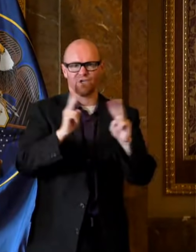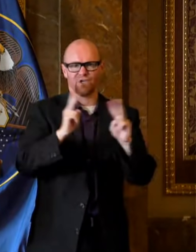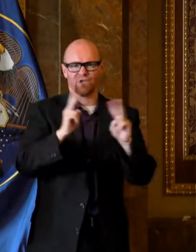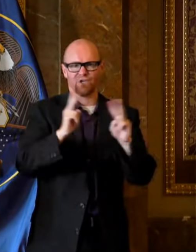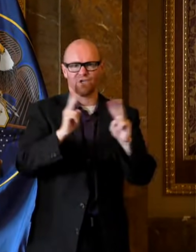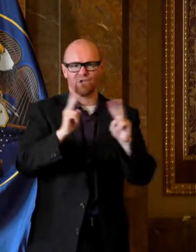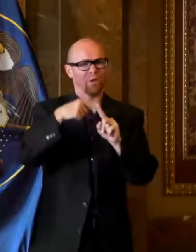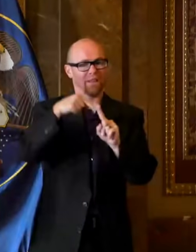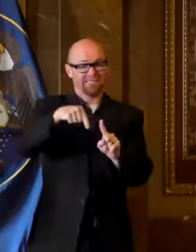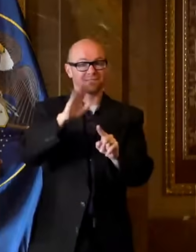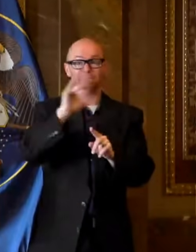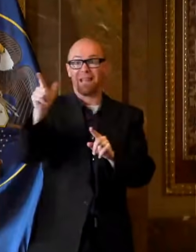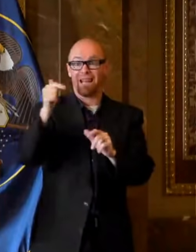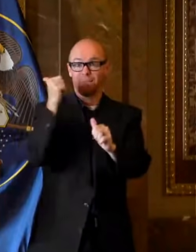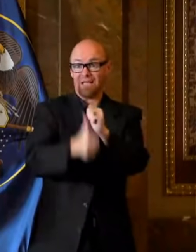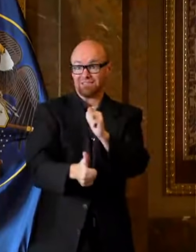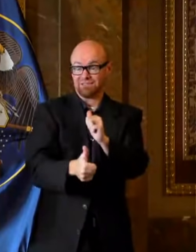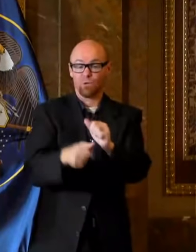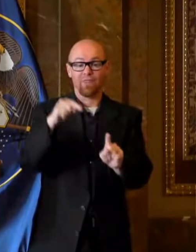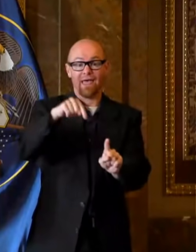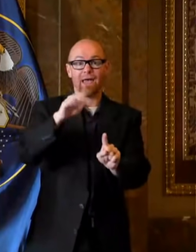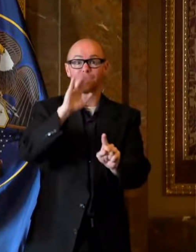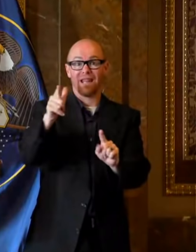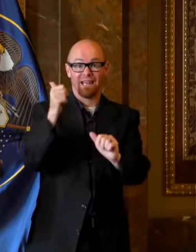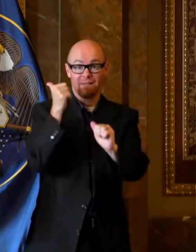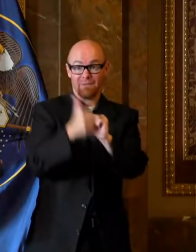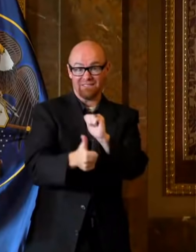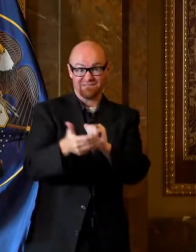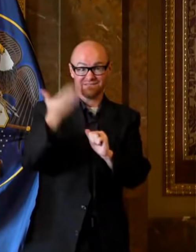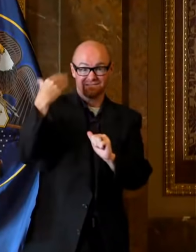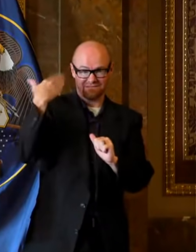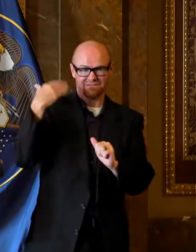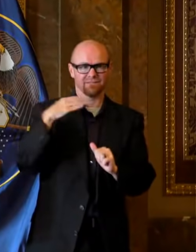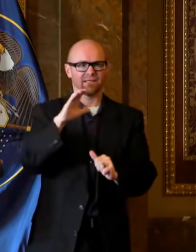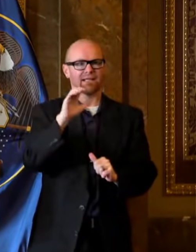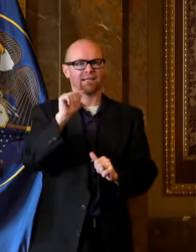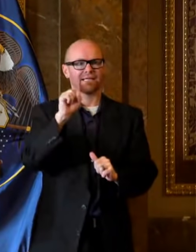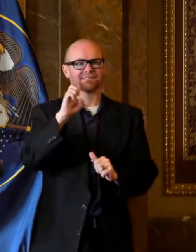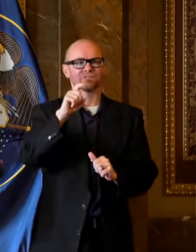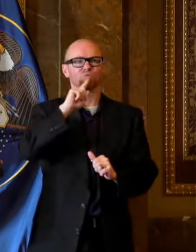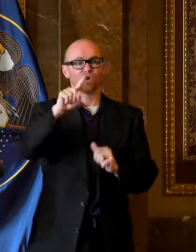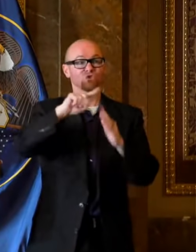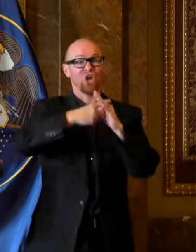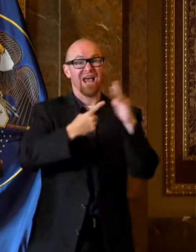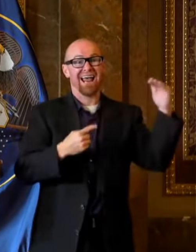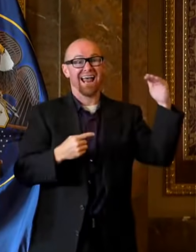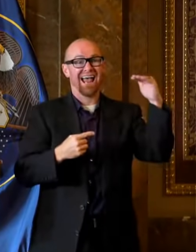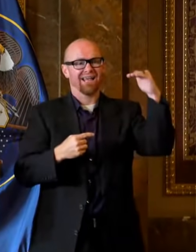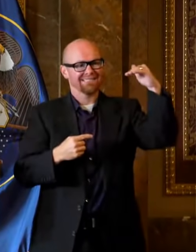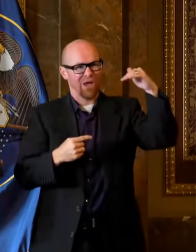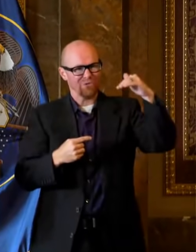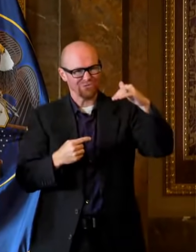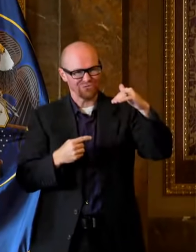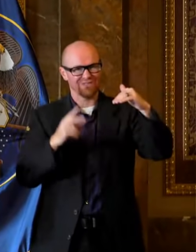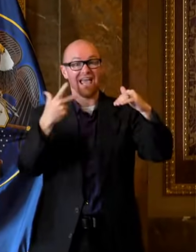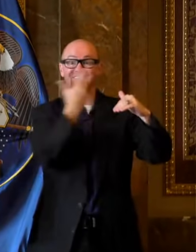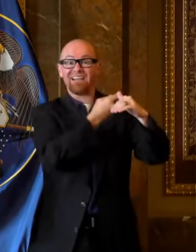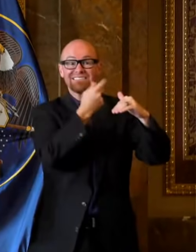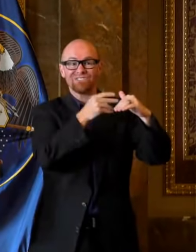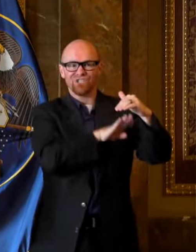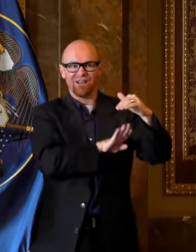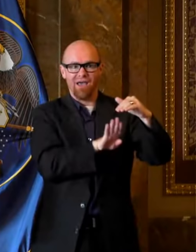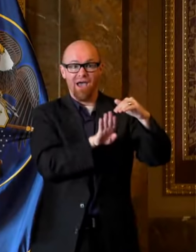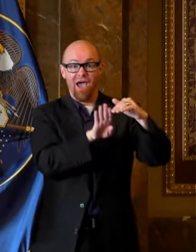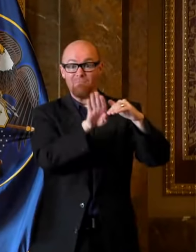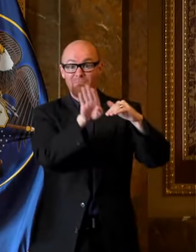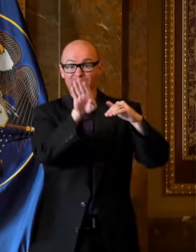passed. When these bills were passed, the cases were going down and vaccinations were going up, and the Delta